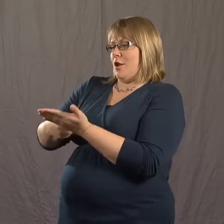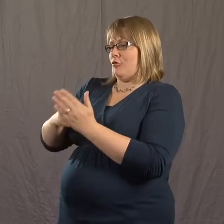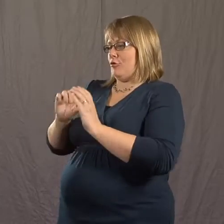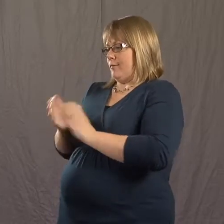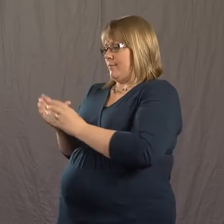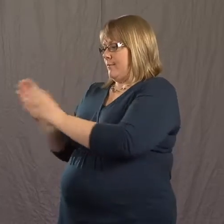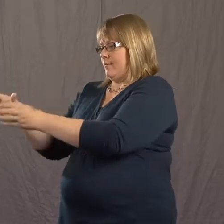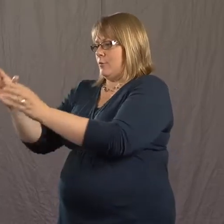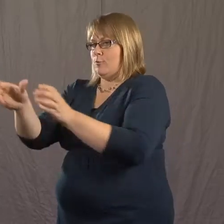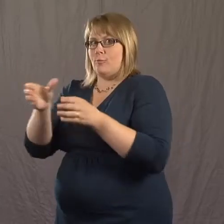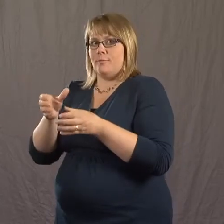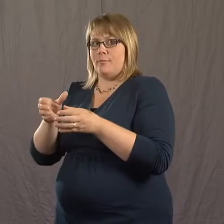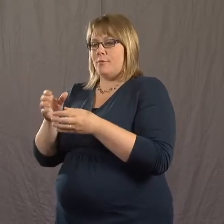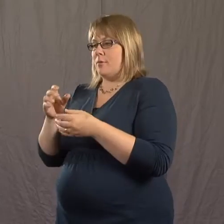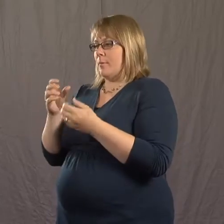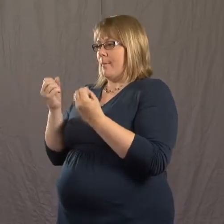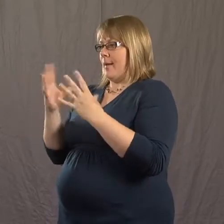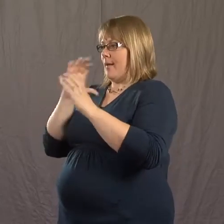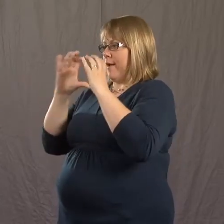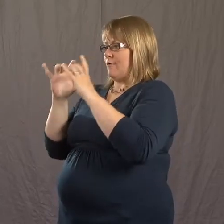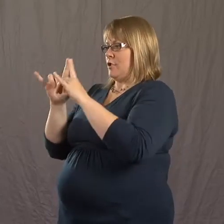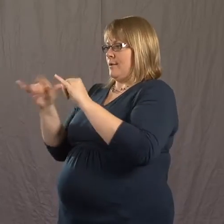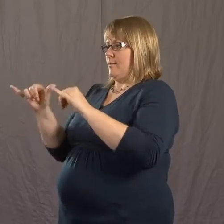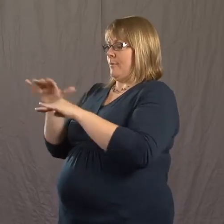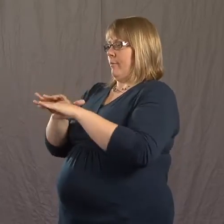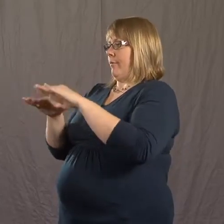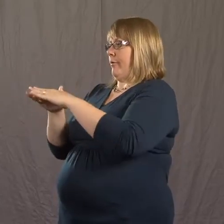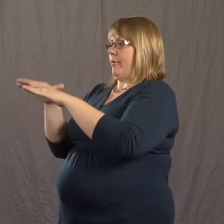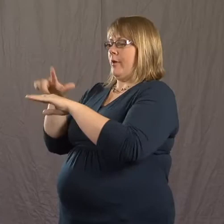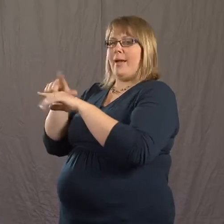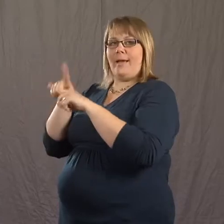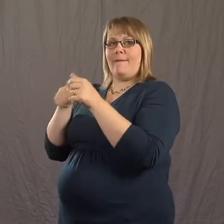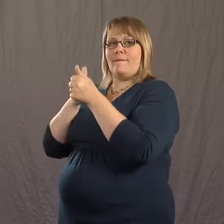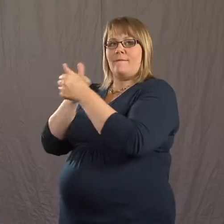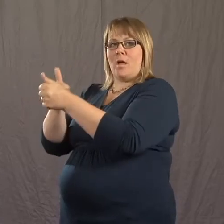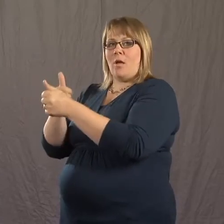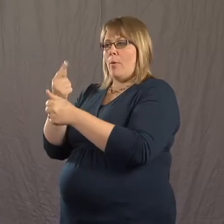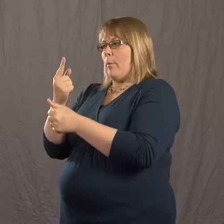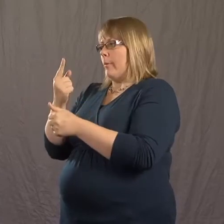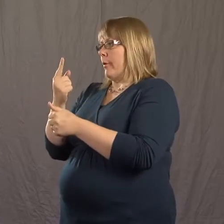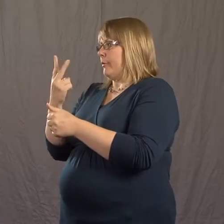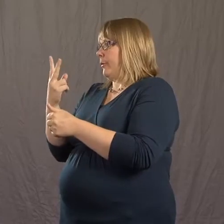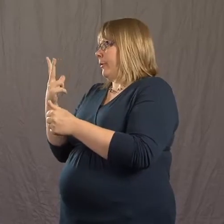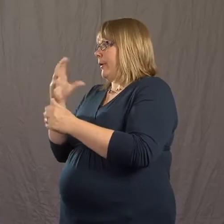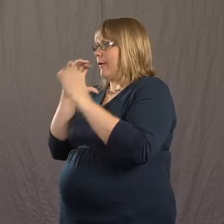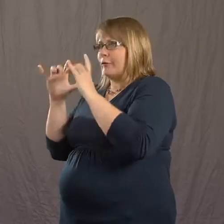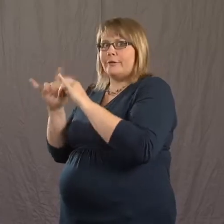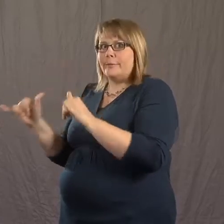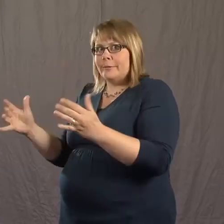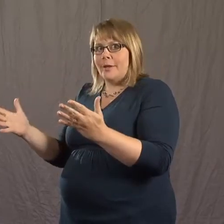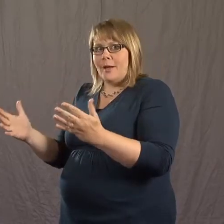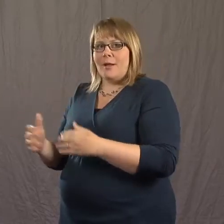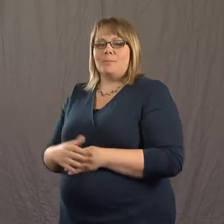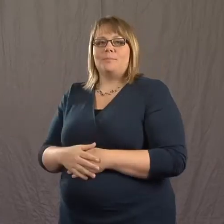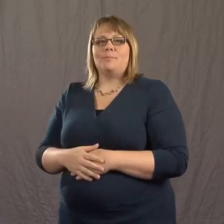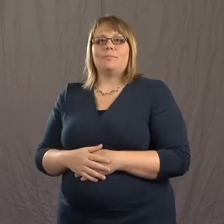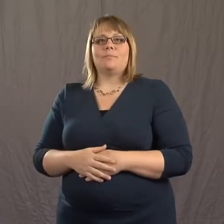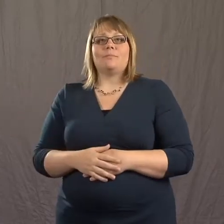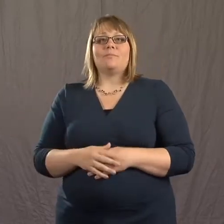may establish discussion groups where there are many conversations overlapping, making it difficult to follow when there's more than one